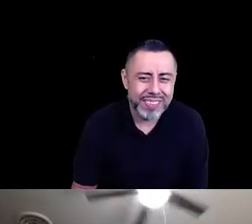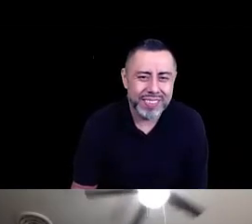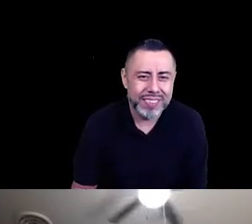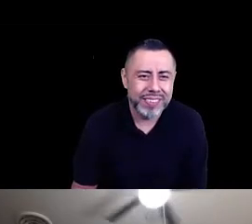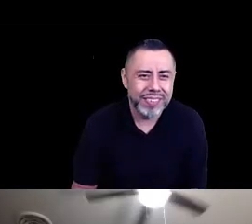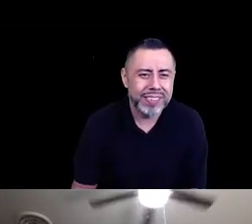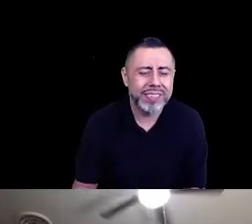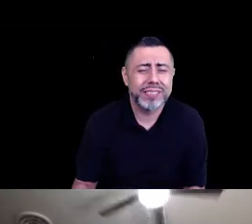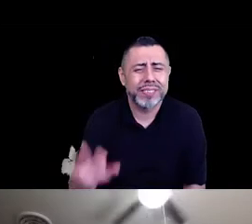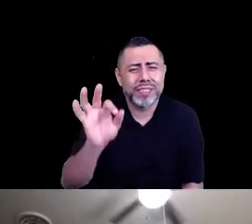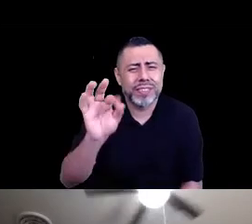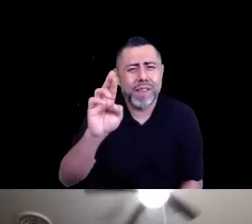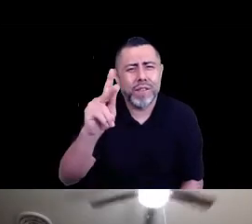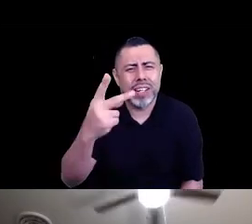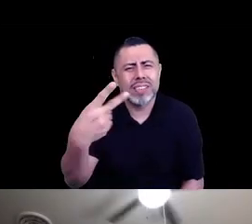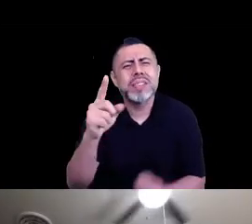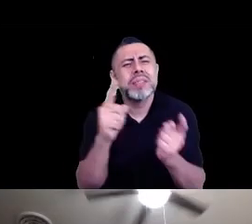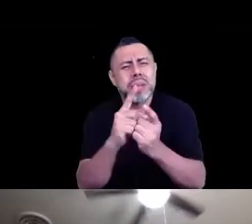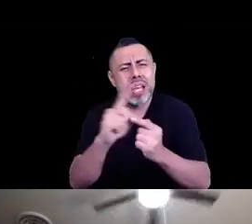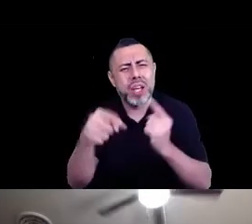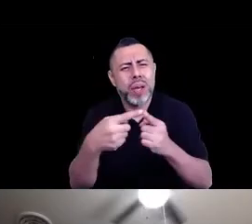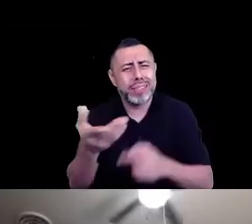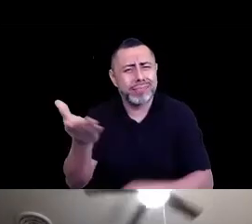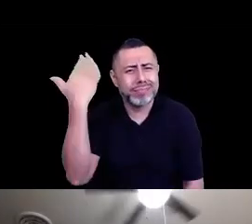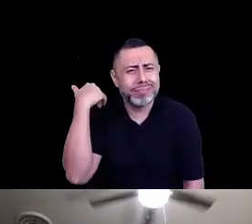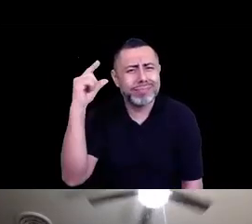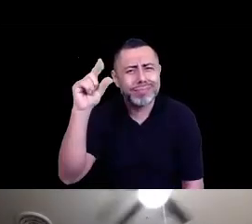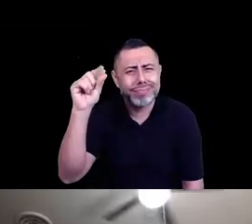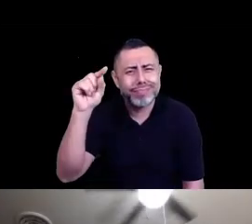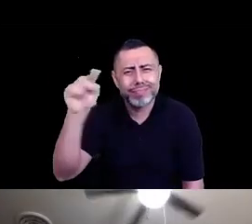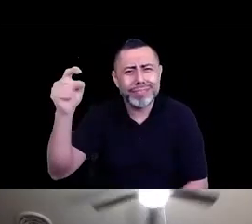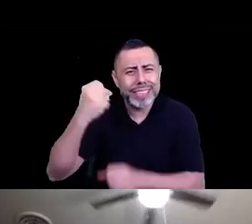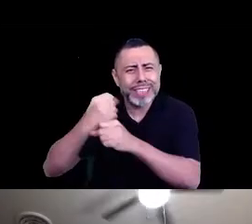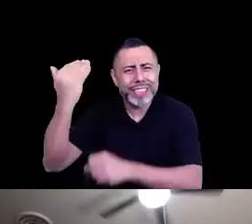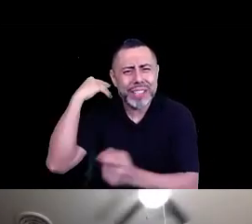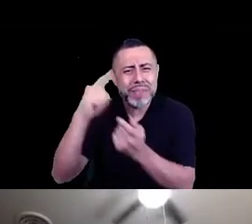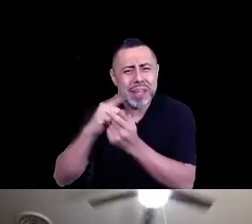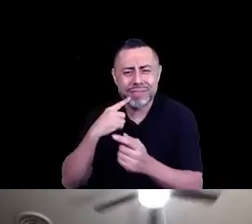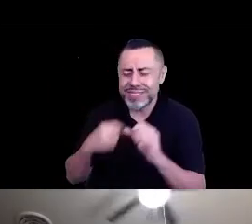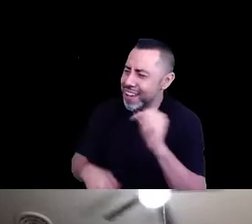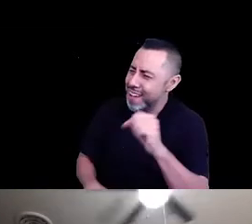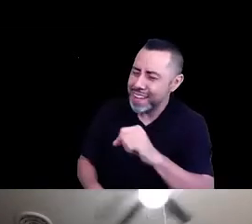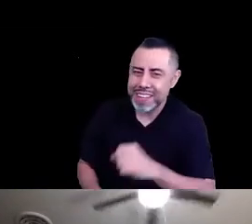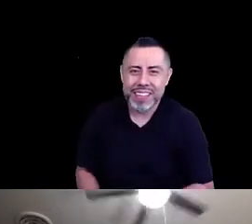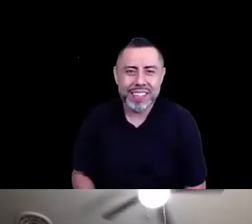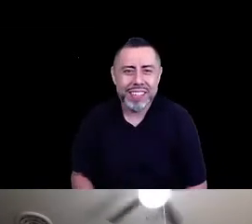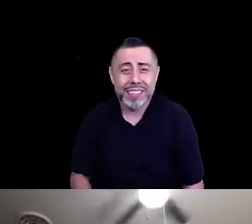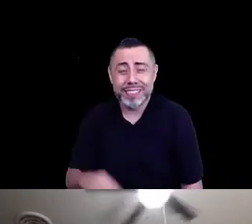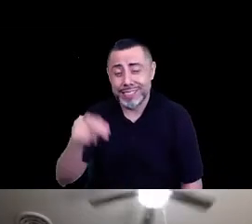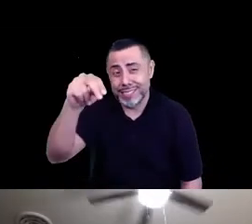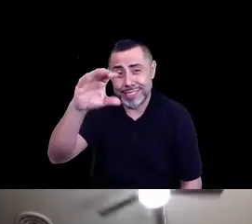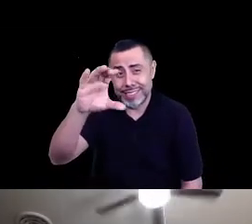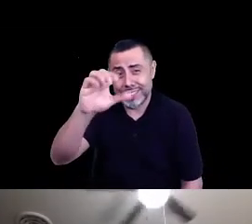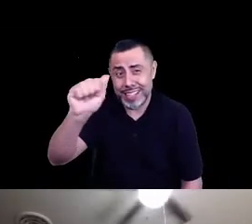when did I meet you? Like almost 20 something years ago? Yeah. Yeah. At NCAI in Santa